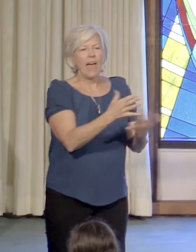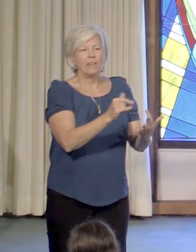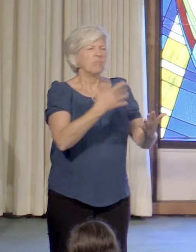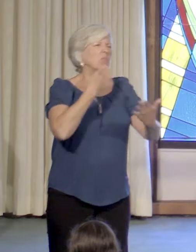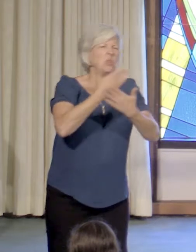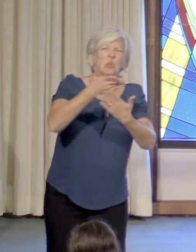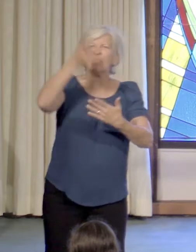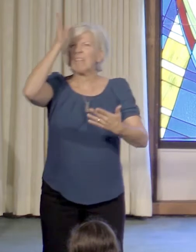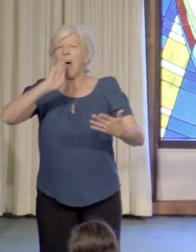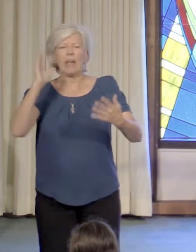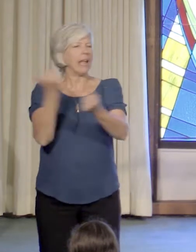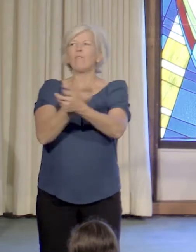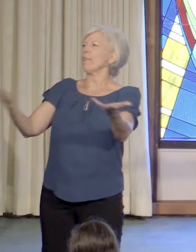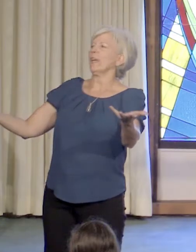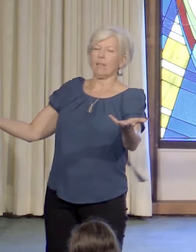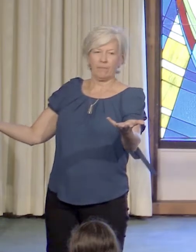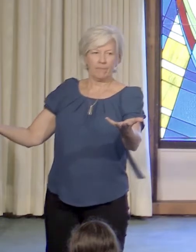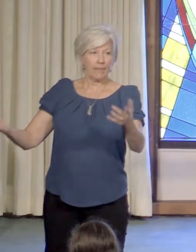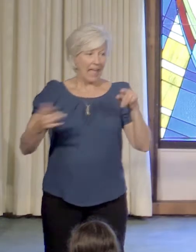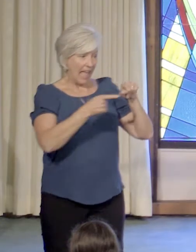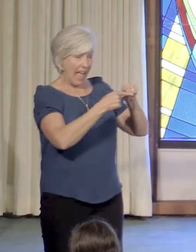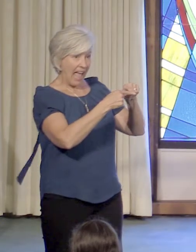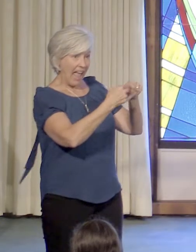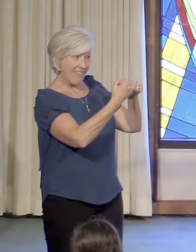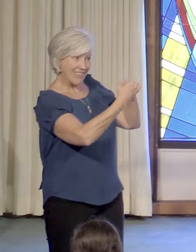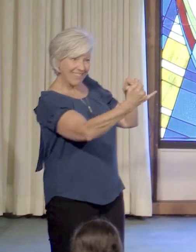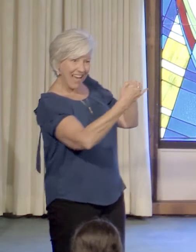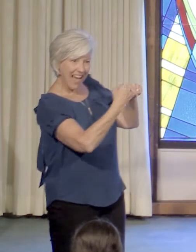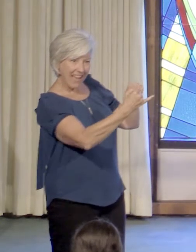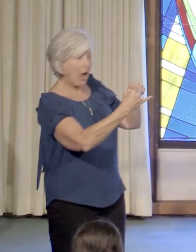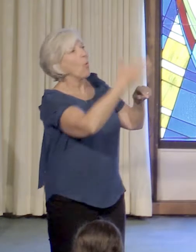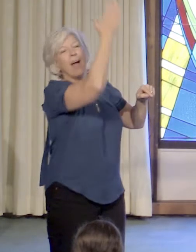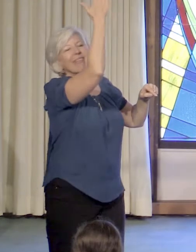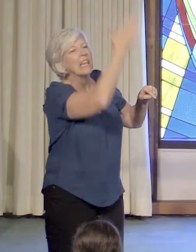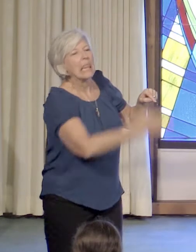everything. And the line that separates them is my ego.